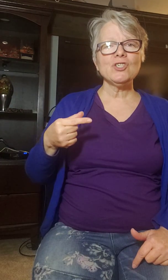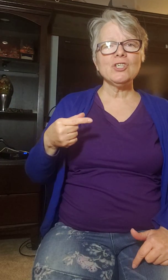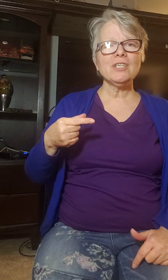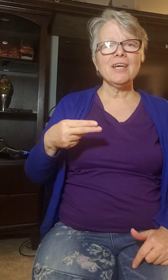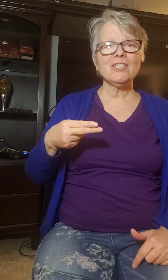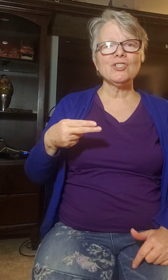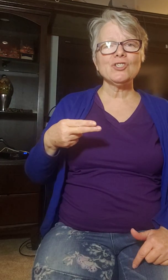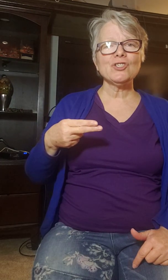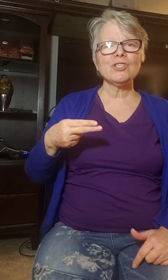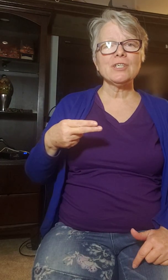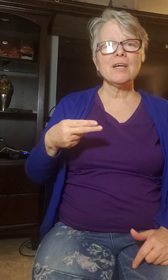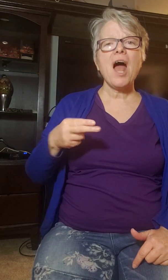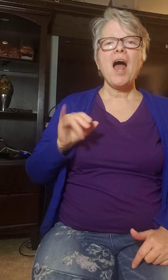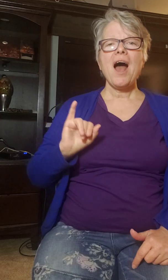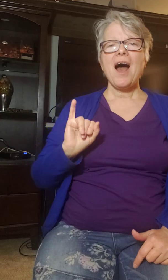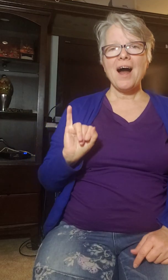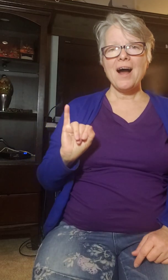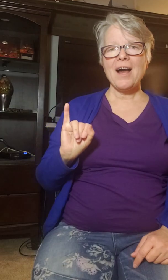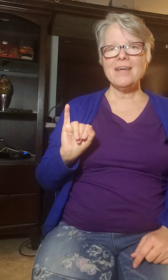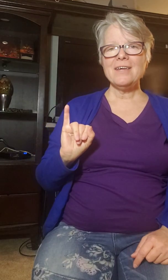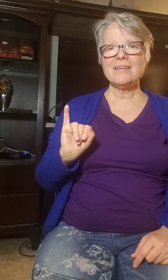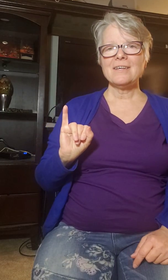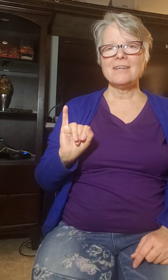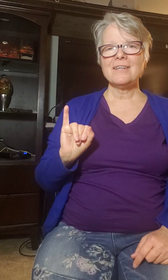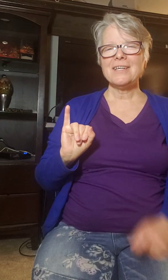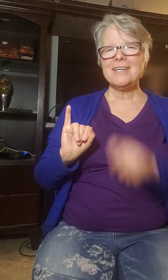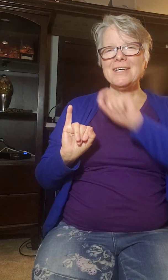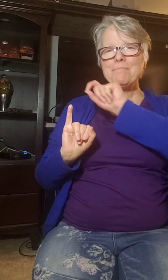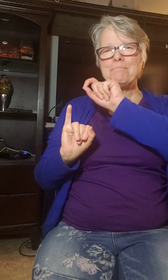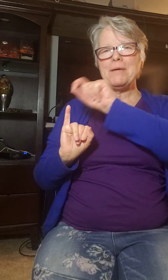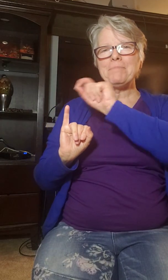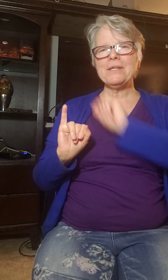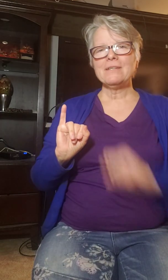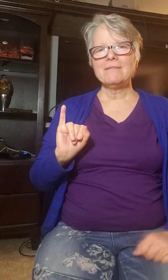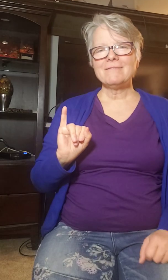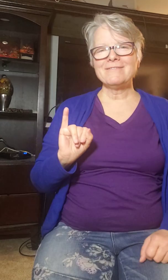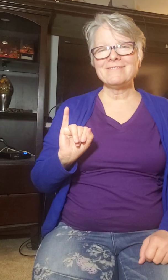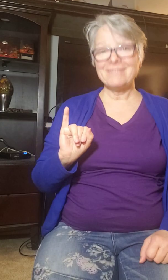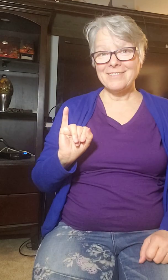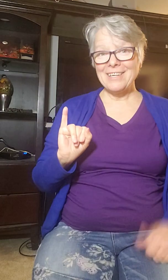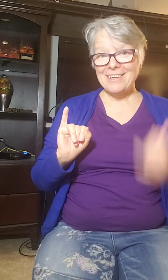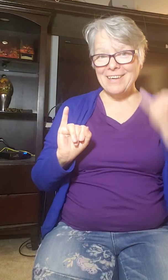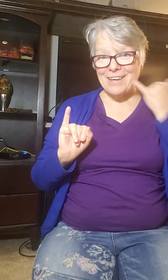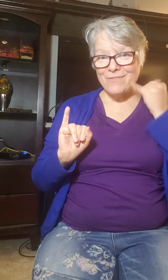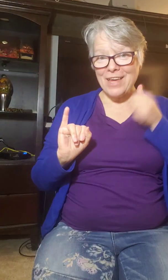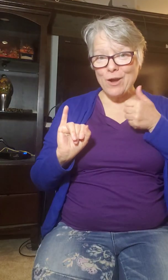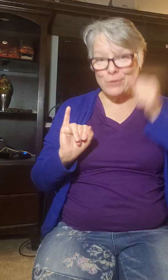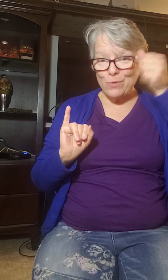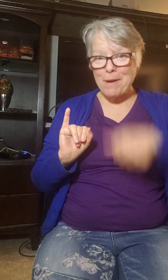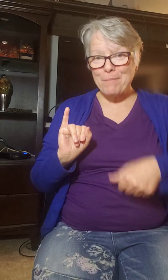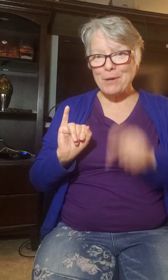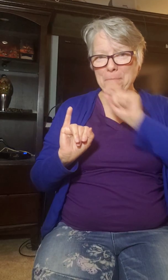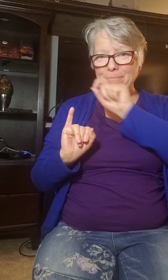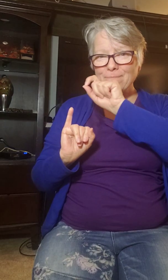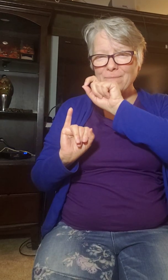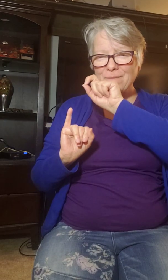G. H. I. Beep. If that helps you remember, think